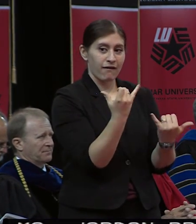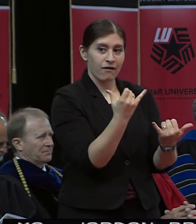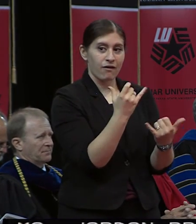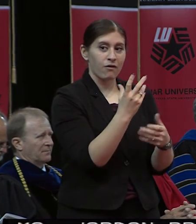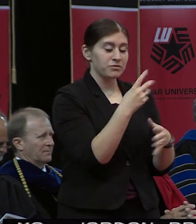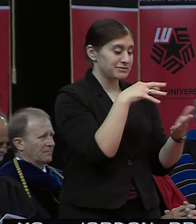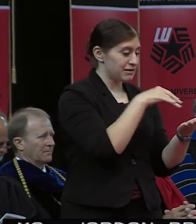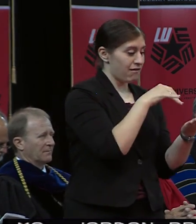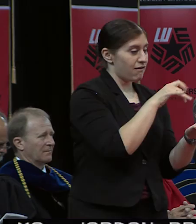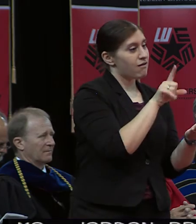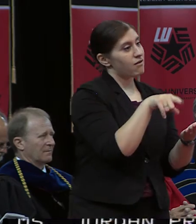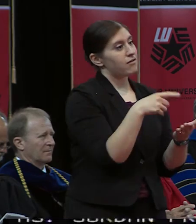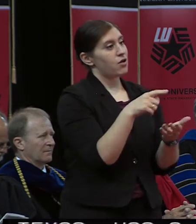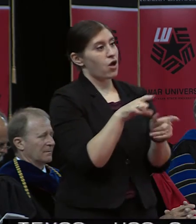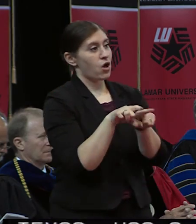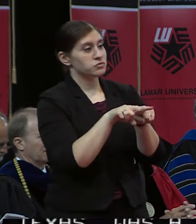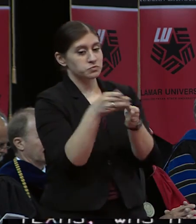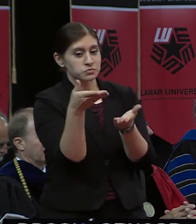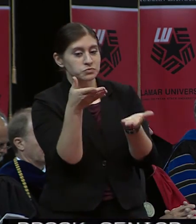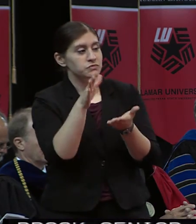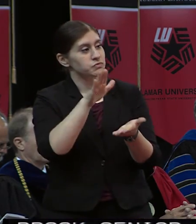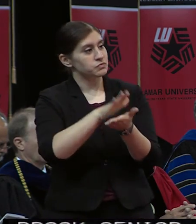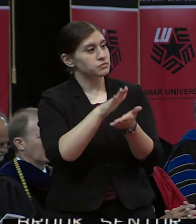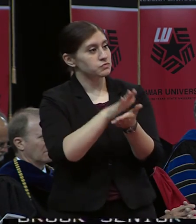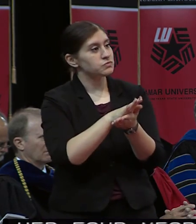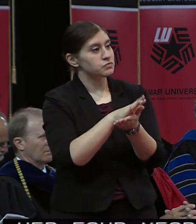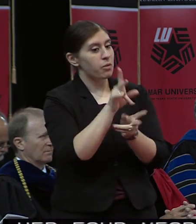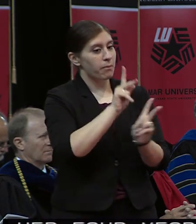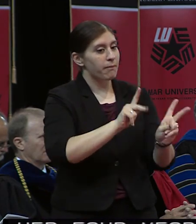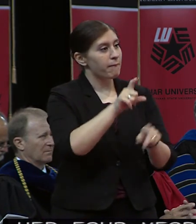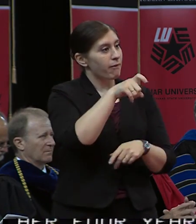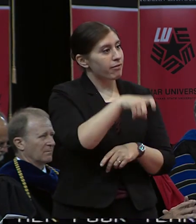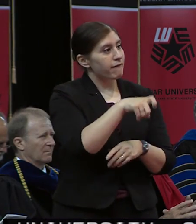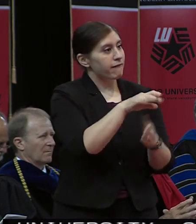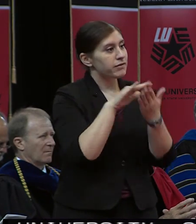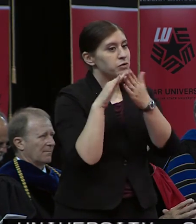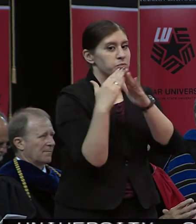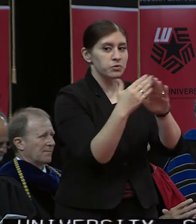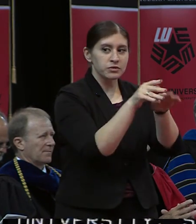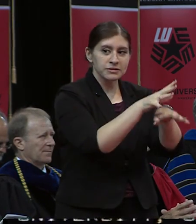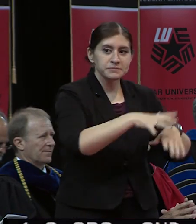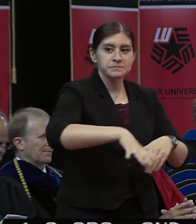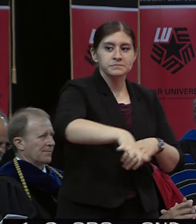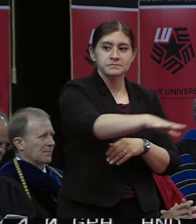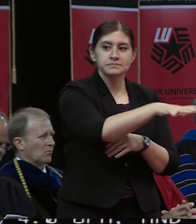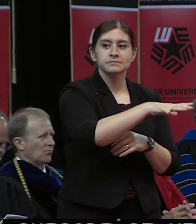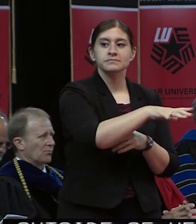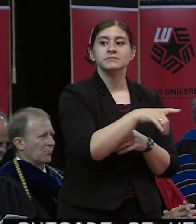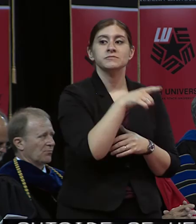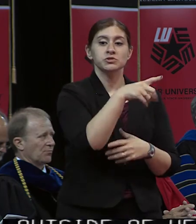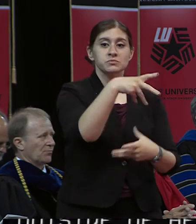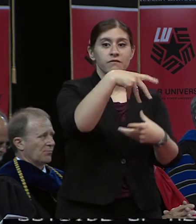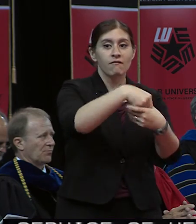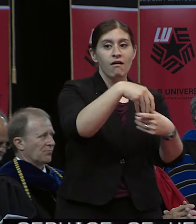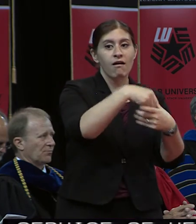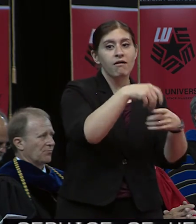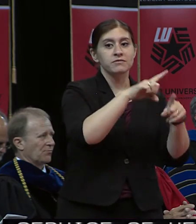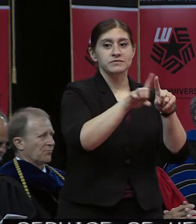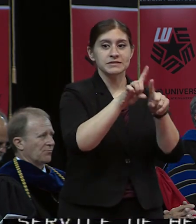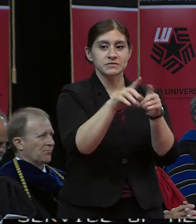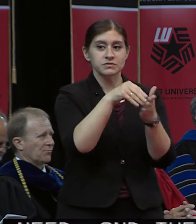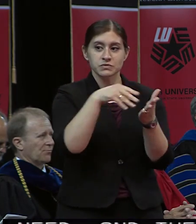studies to the service of her school, those in need, the community at large. She's been involved with several